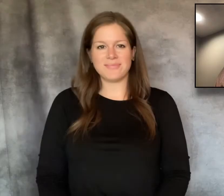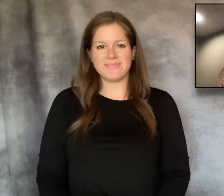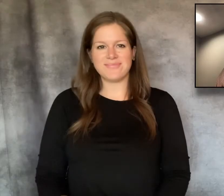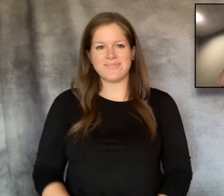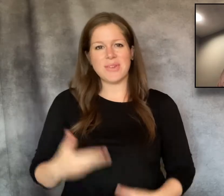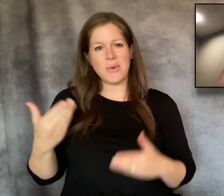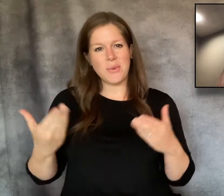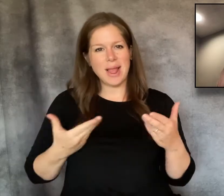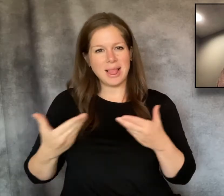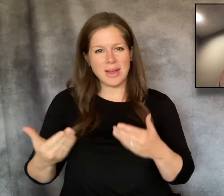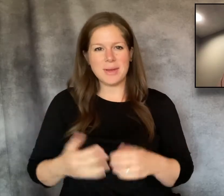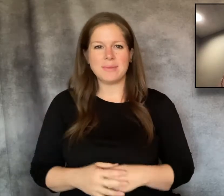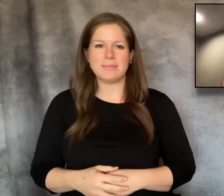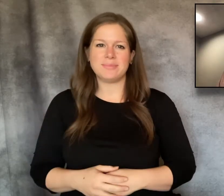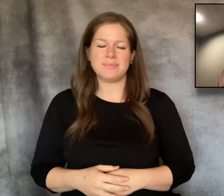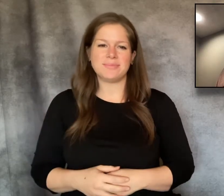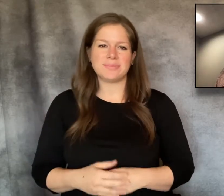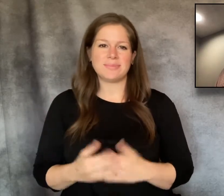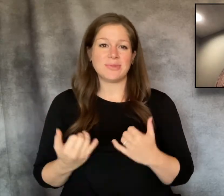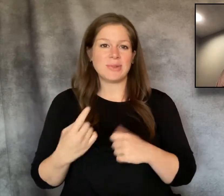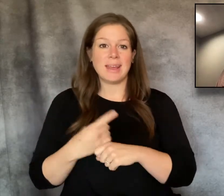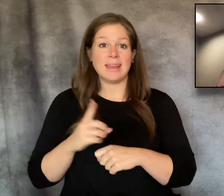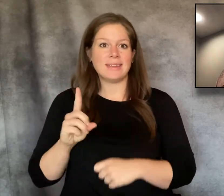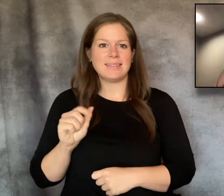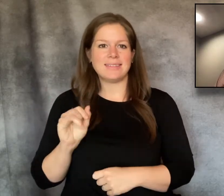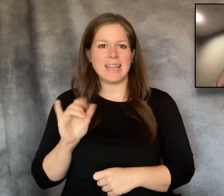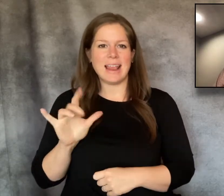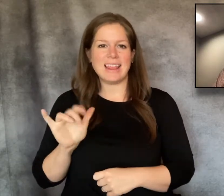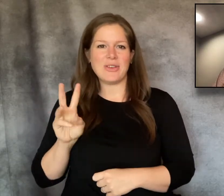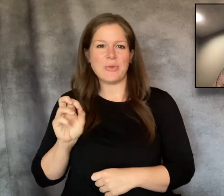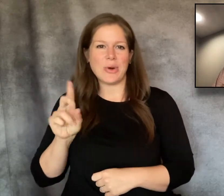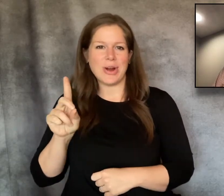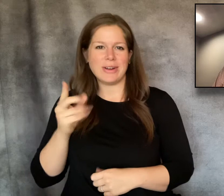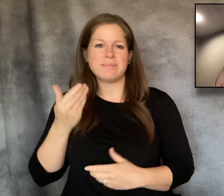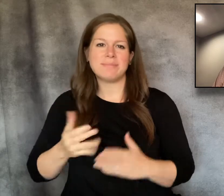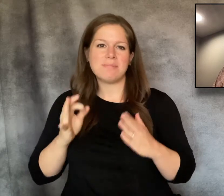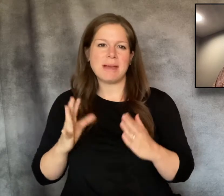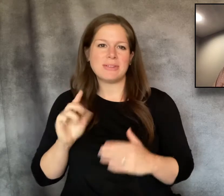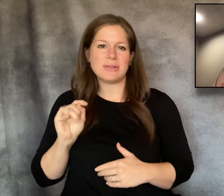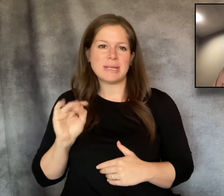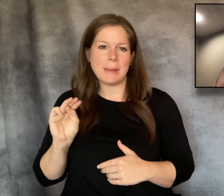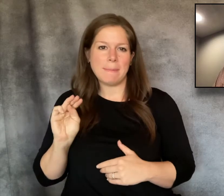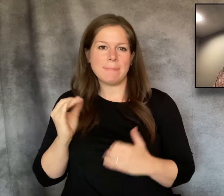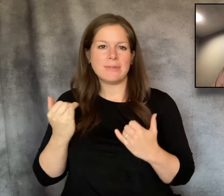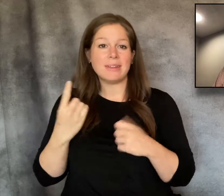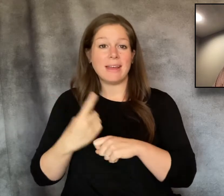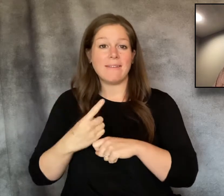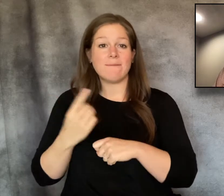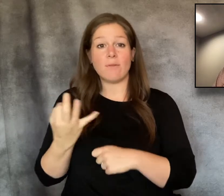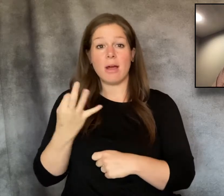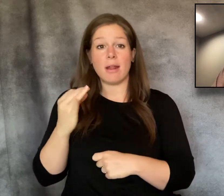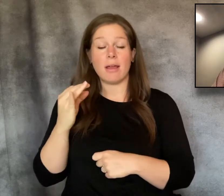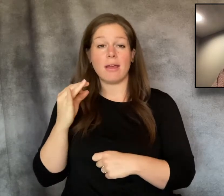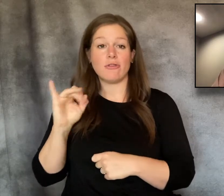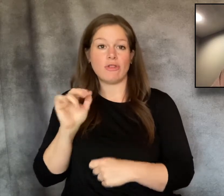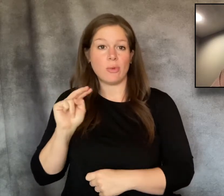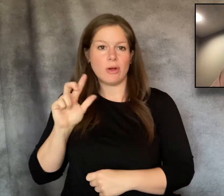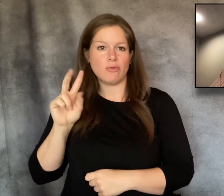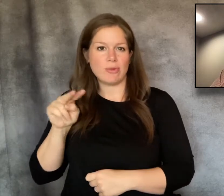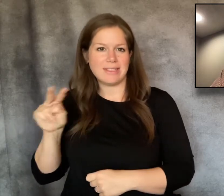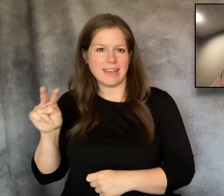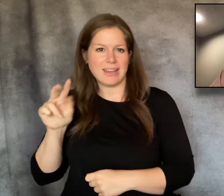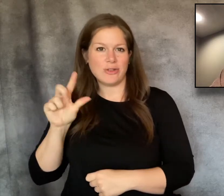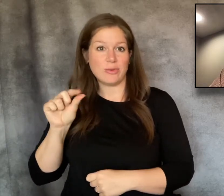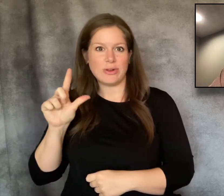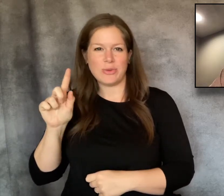Well, welcome, Redeemer Bible, to the Daily Word. Pastor Tim here. It's Friday, the 22nd of January, 2021,